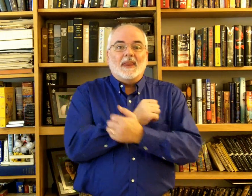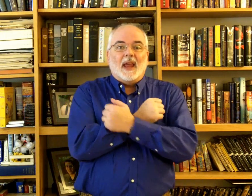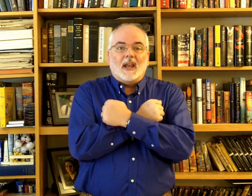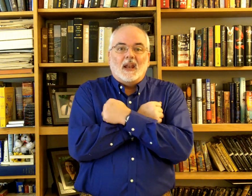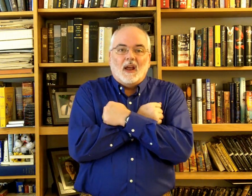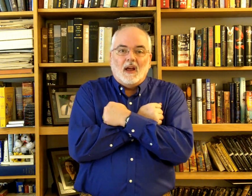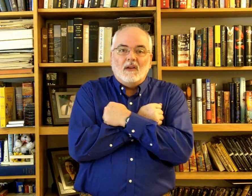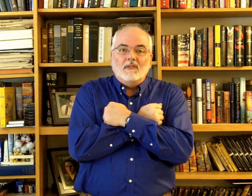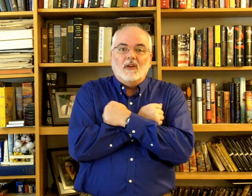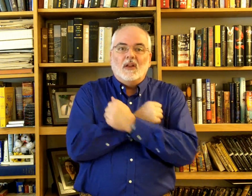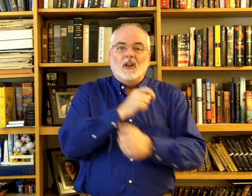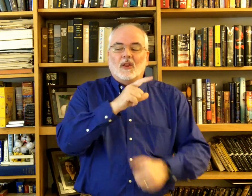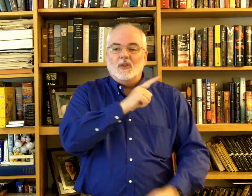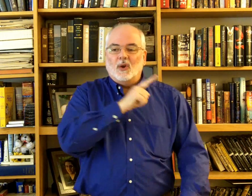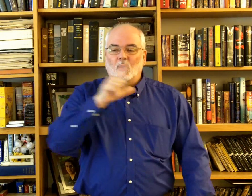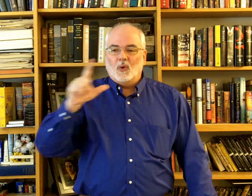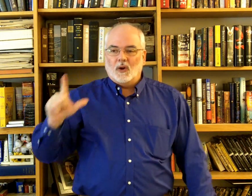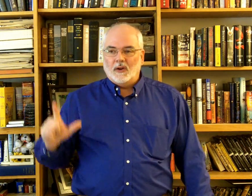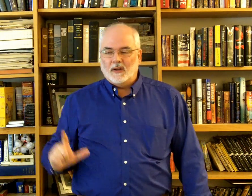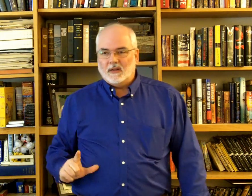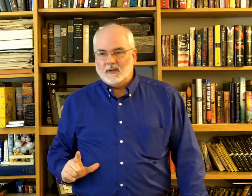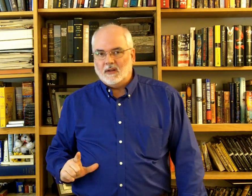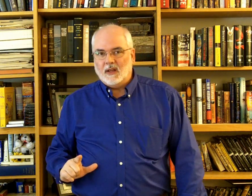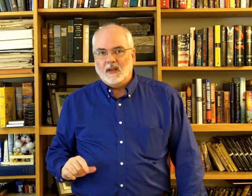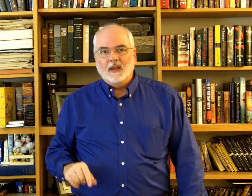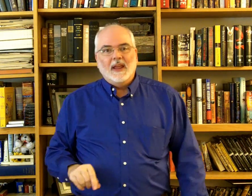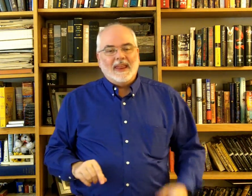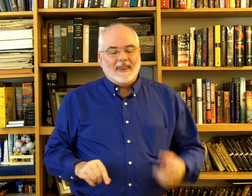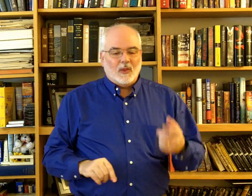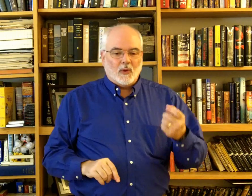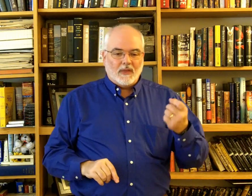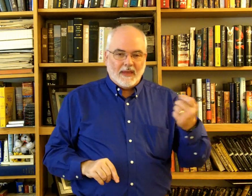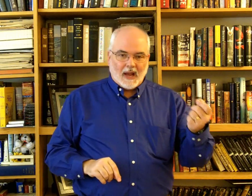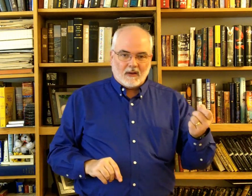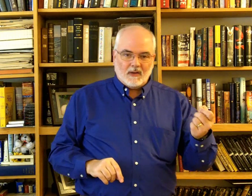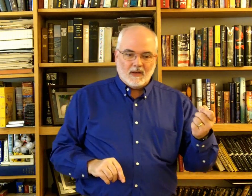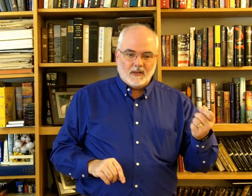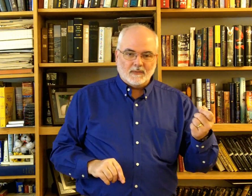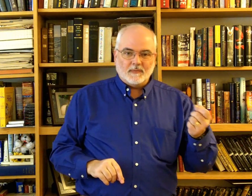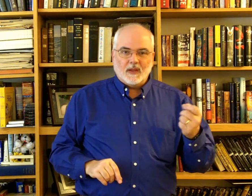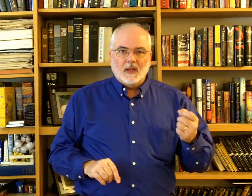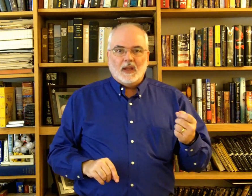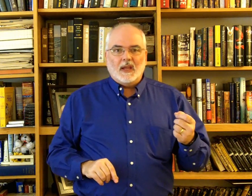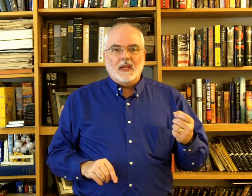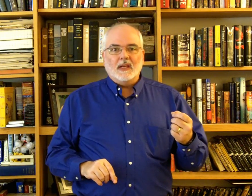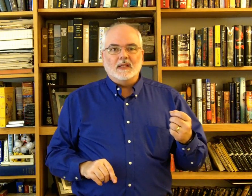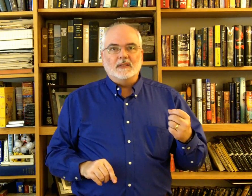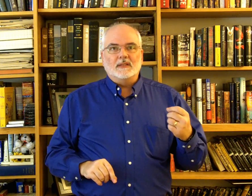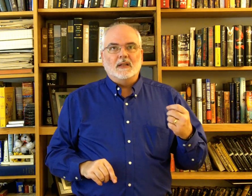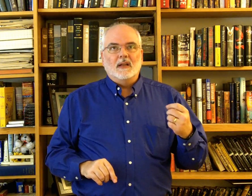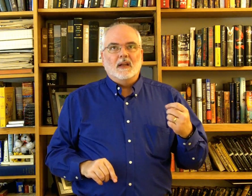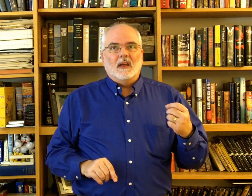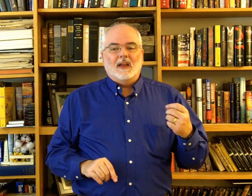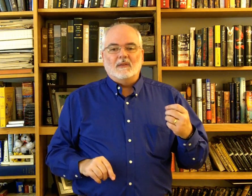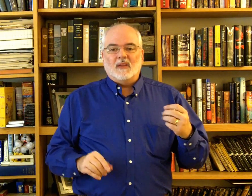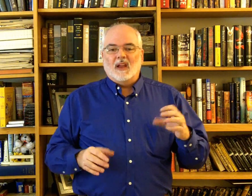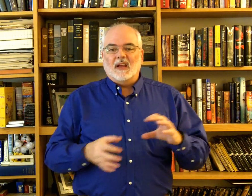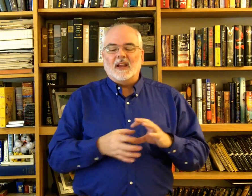that love the Lord, okay? The word that there is a